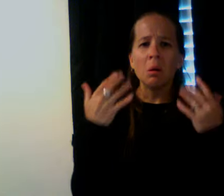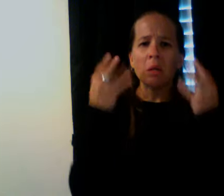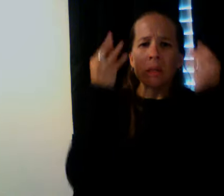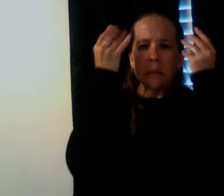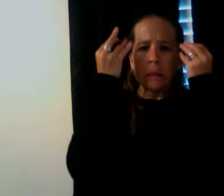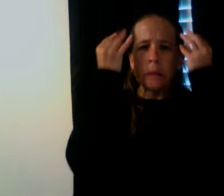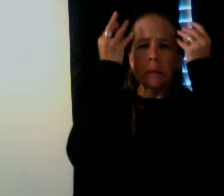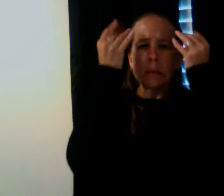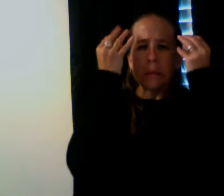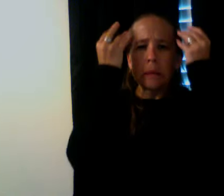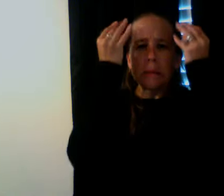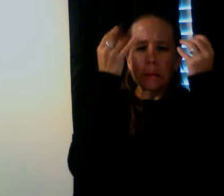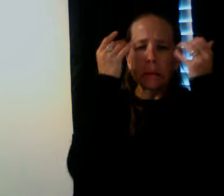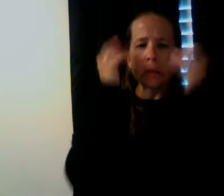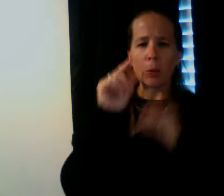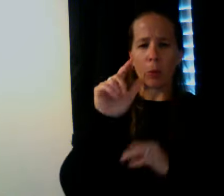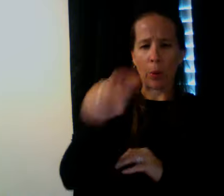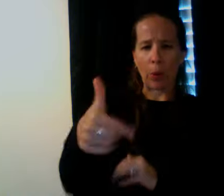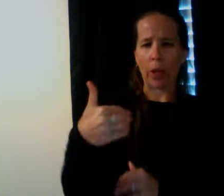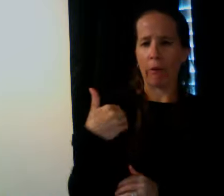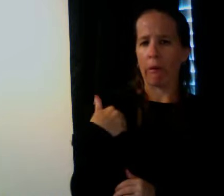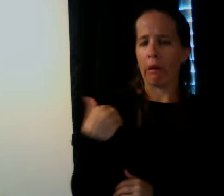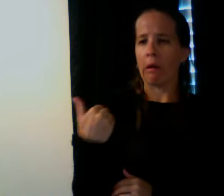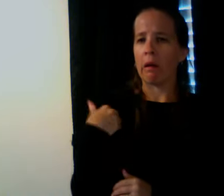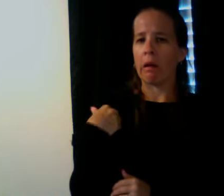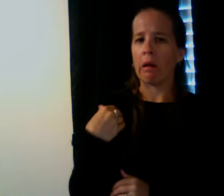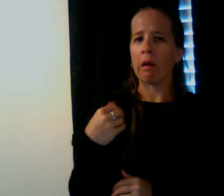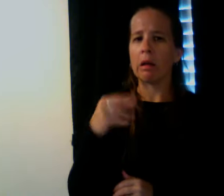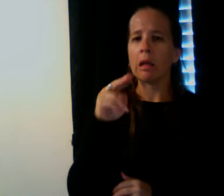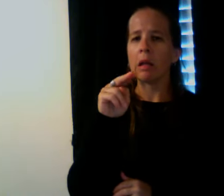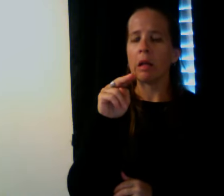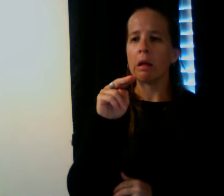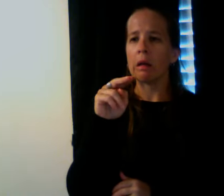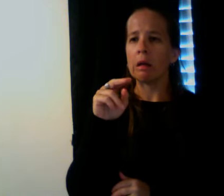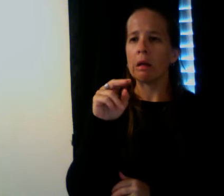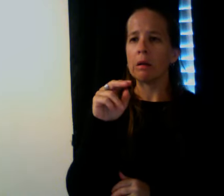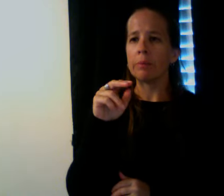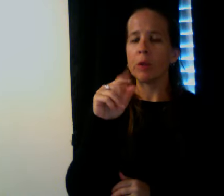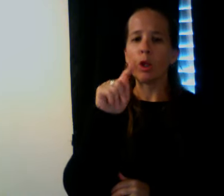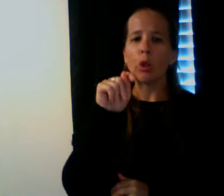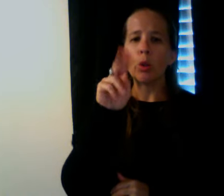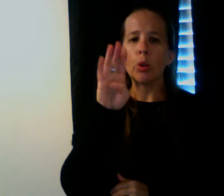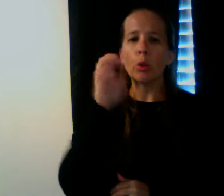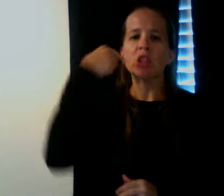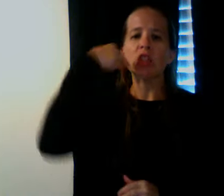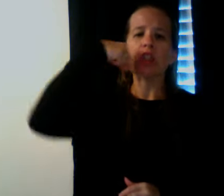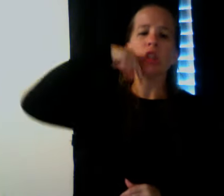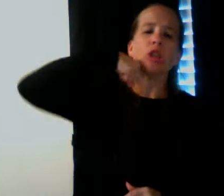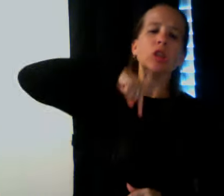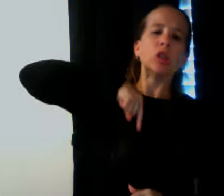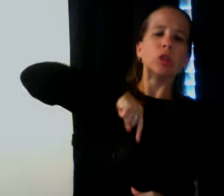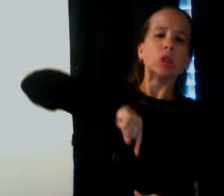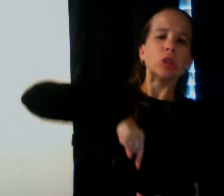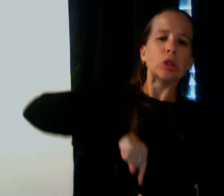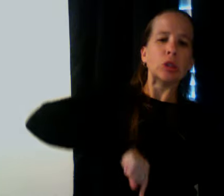my stomach and into my intestines, put a needle into my pancreas and got a few cells from the tumor. I was sedated, but